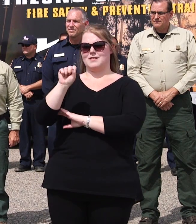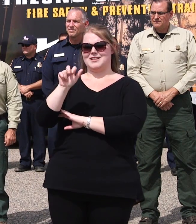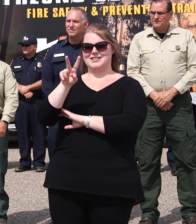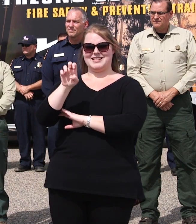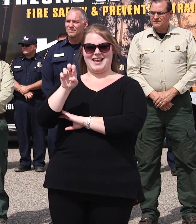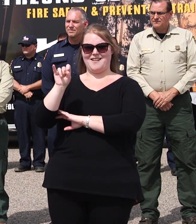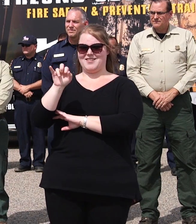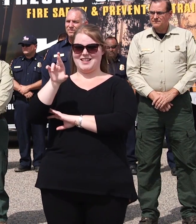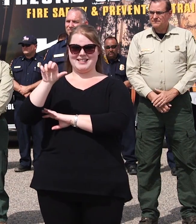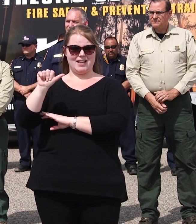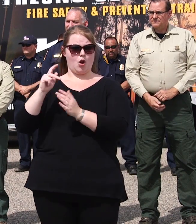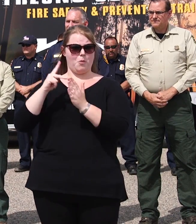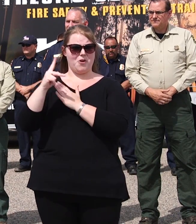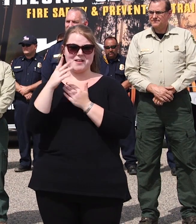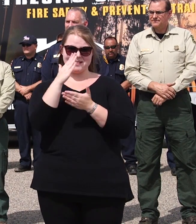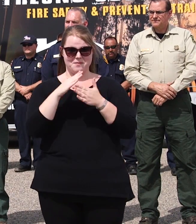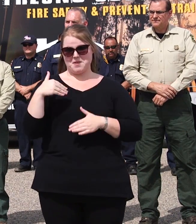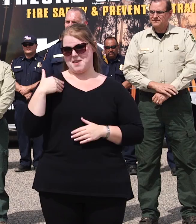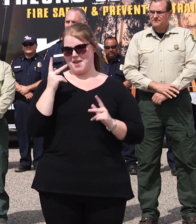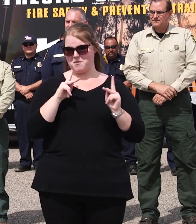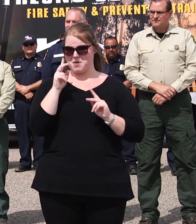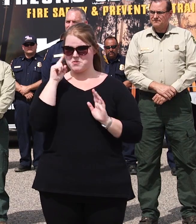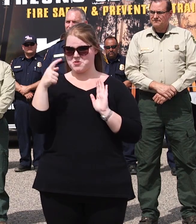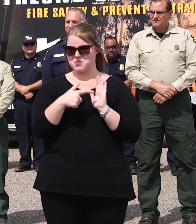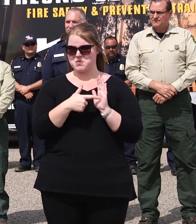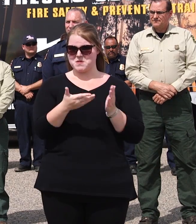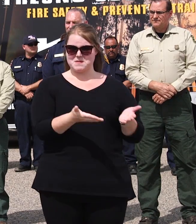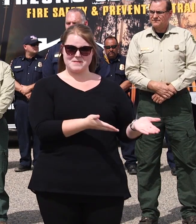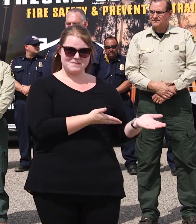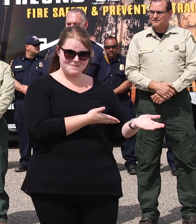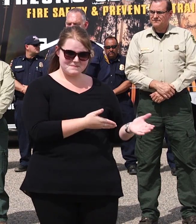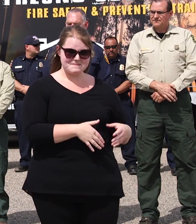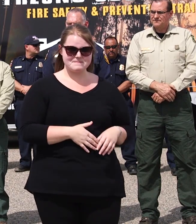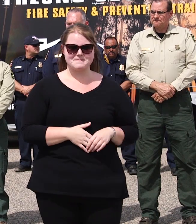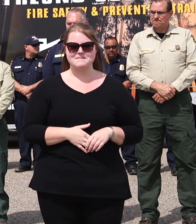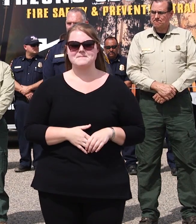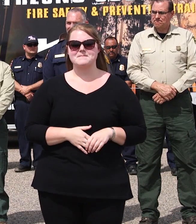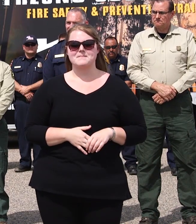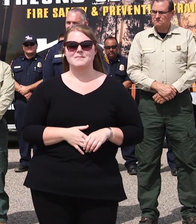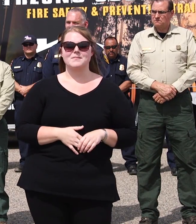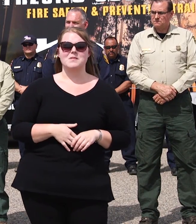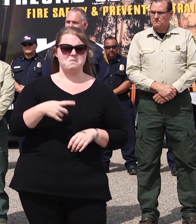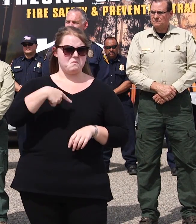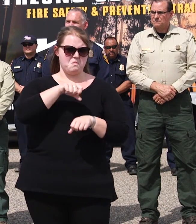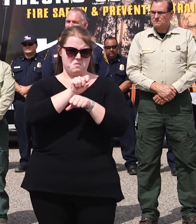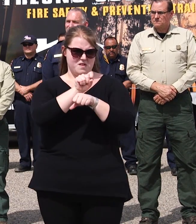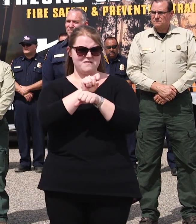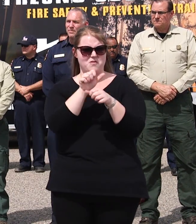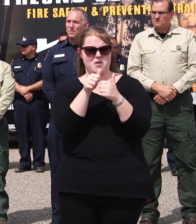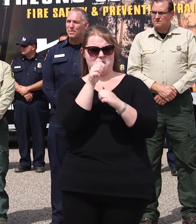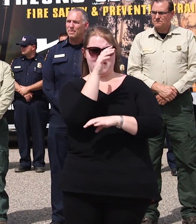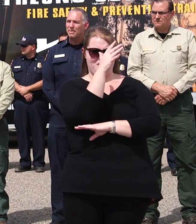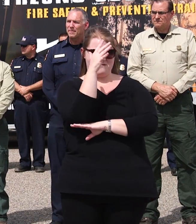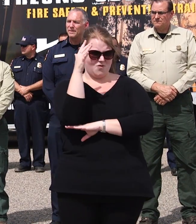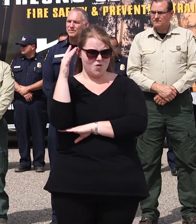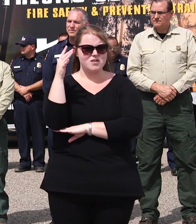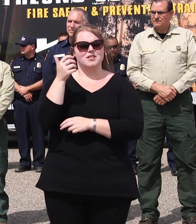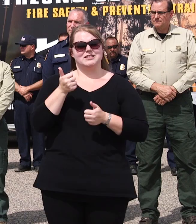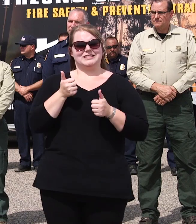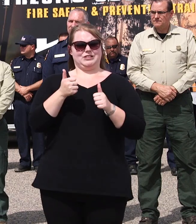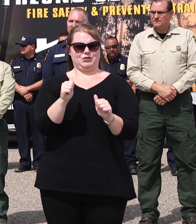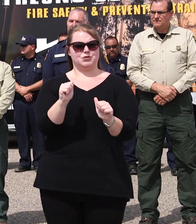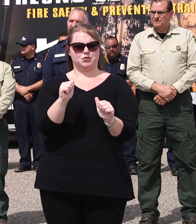program, some of the young folks that you see to my left here, we've worked with the forest and tried